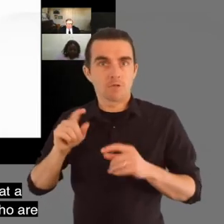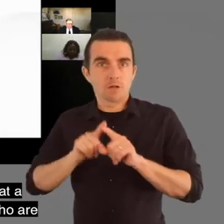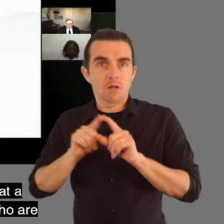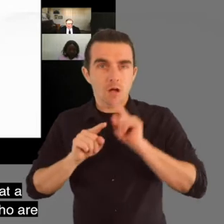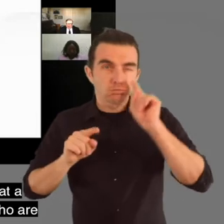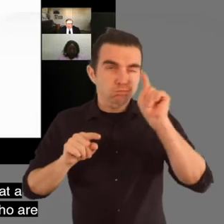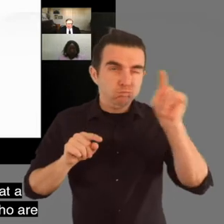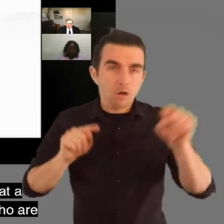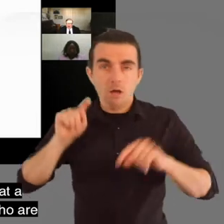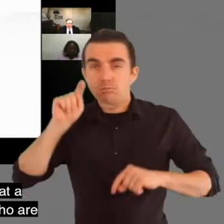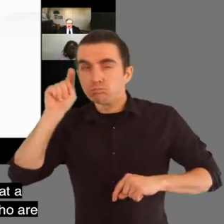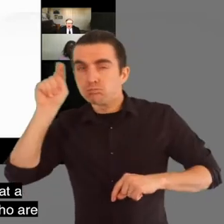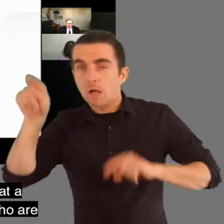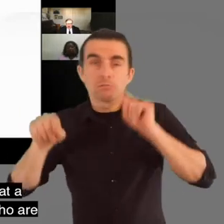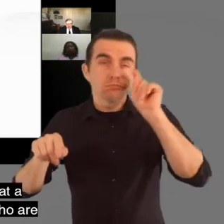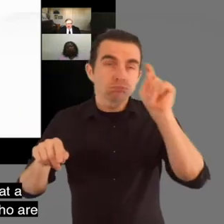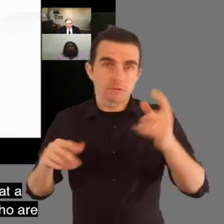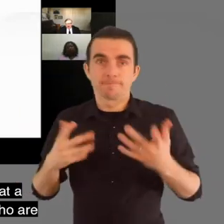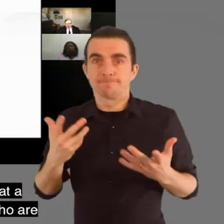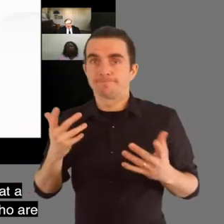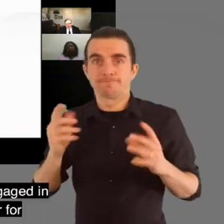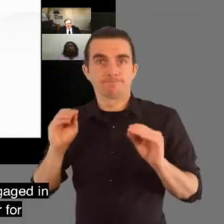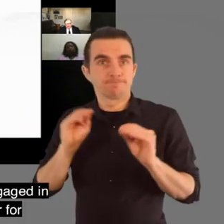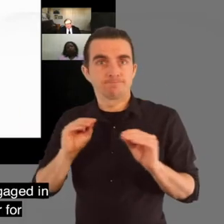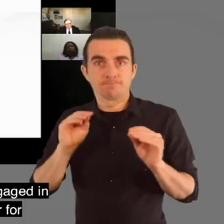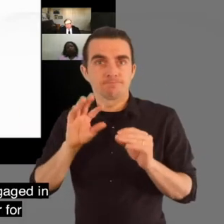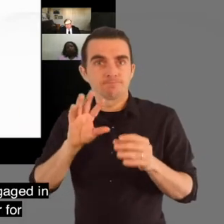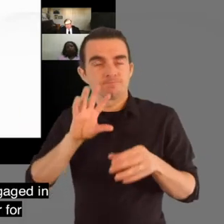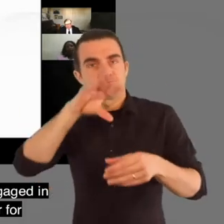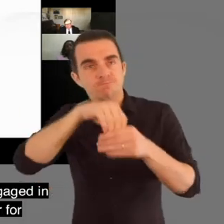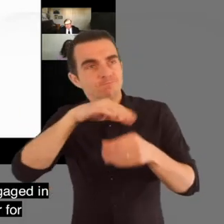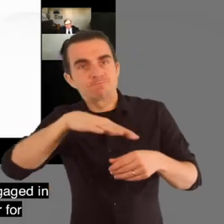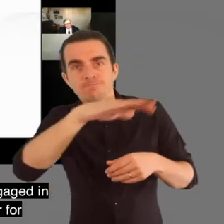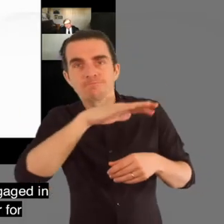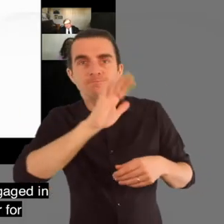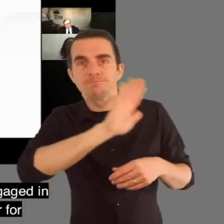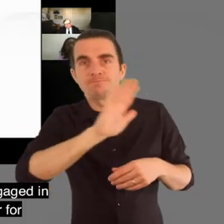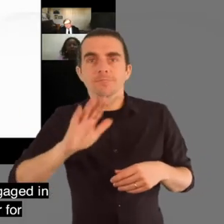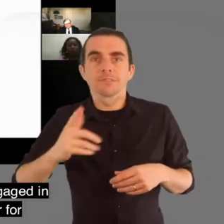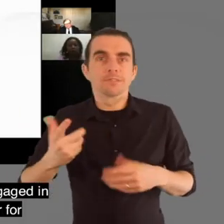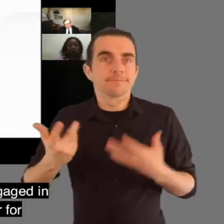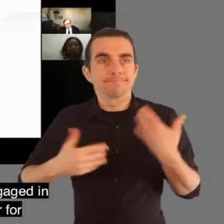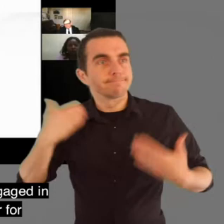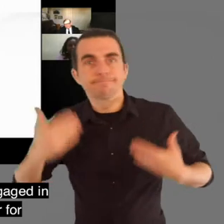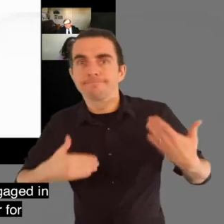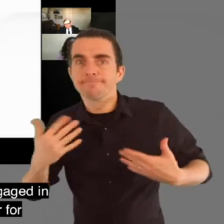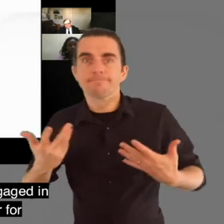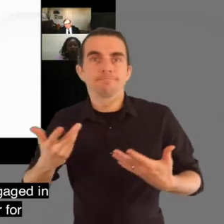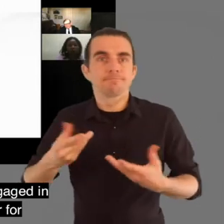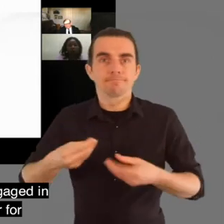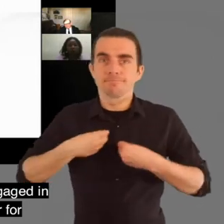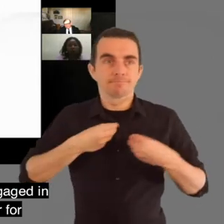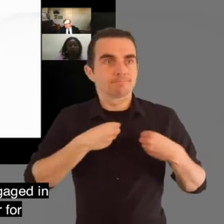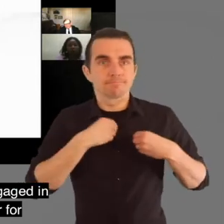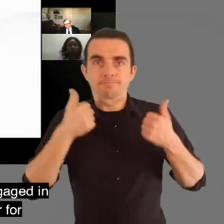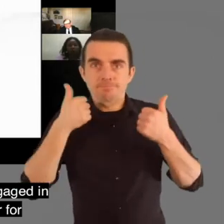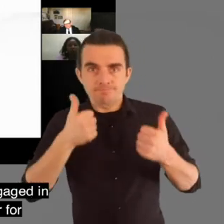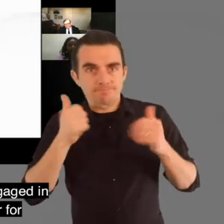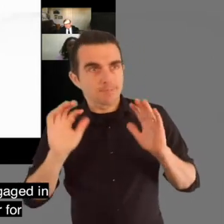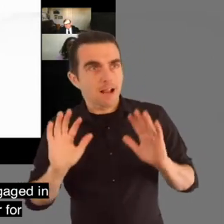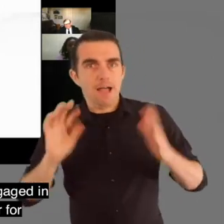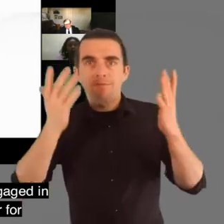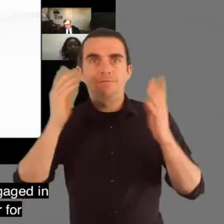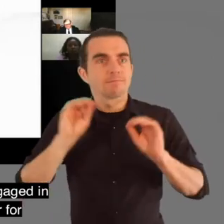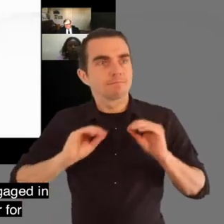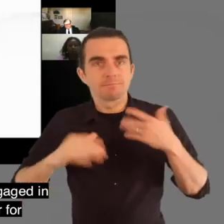of people with disability who are based out of peri-urban and rural areas are engaged in some